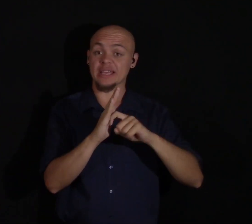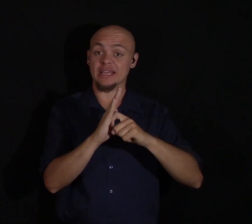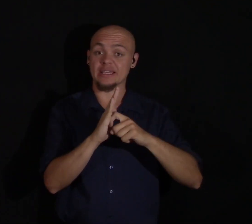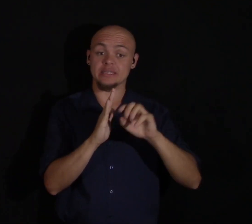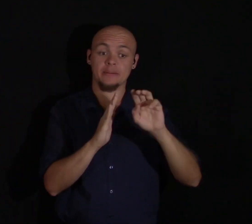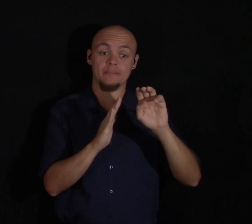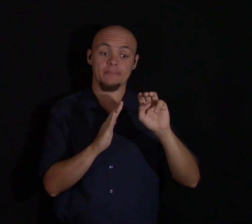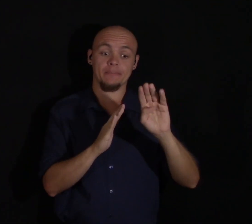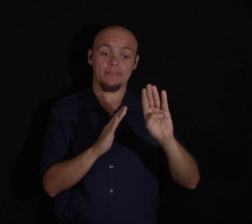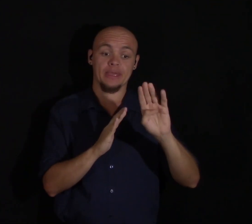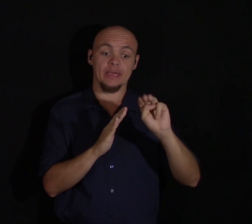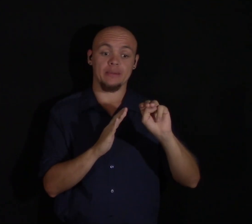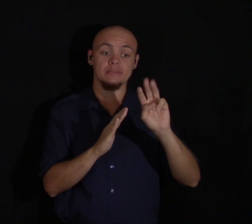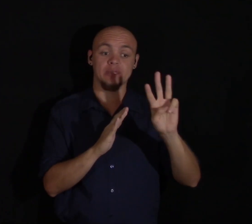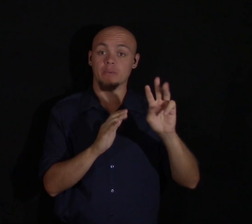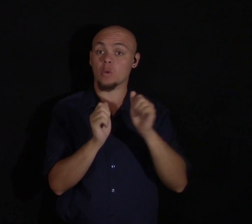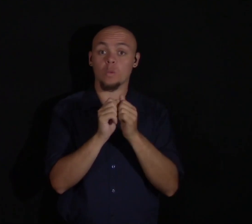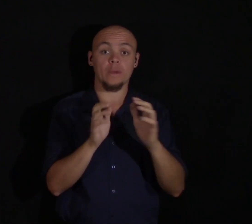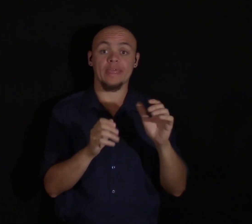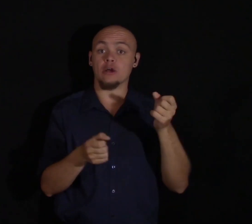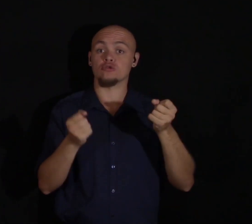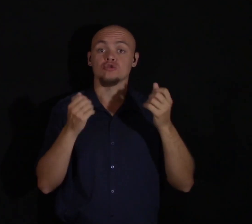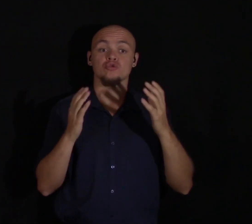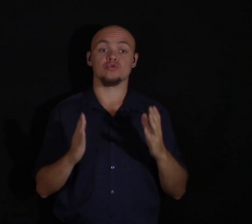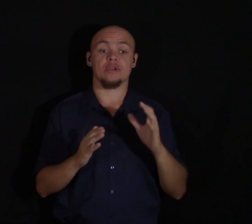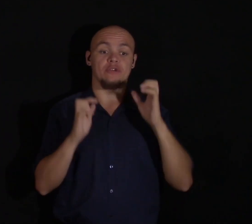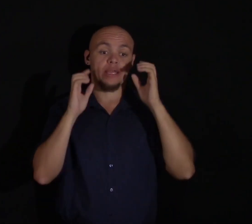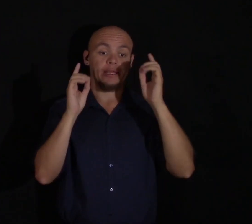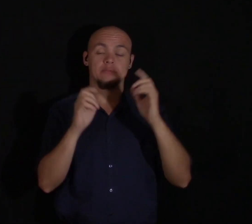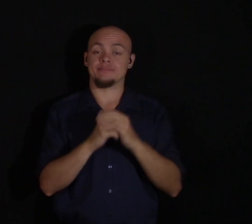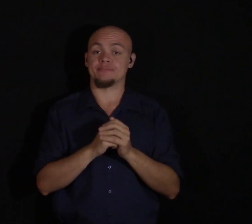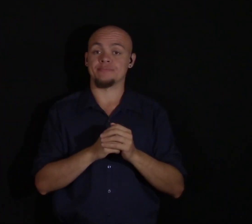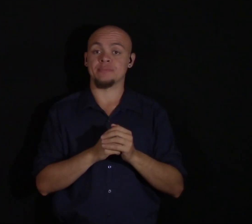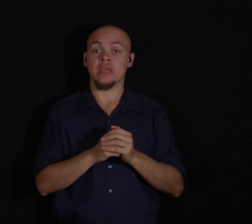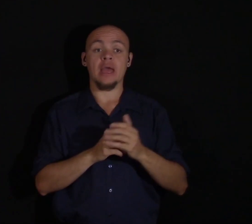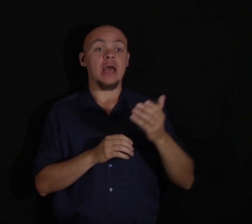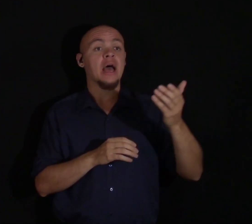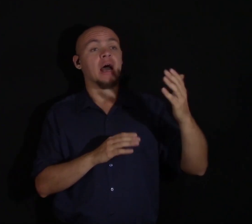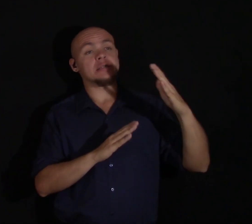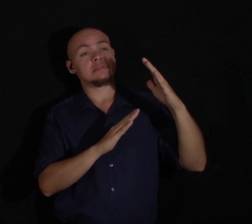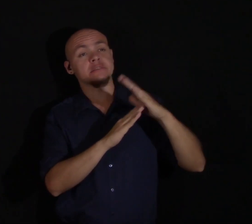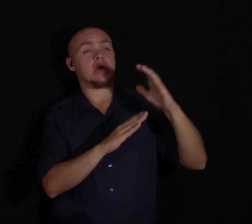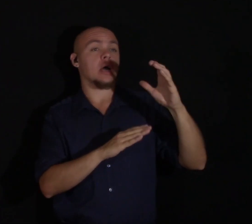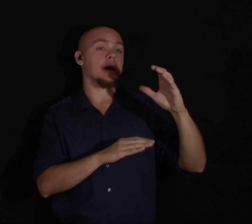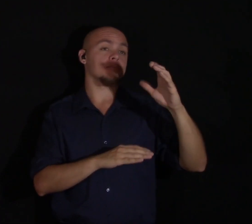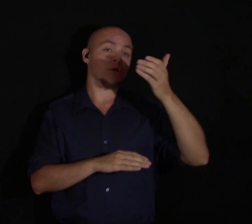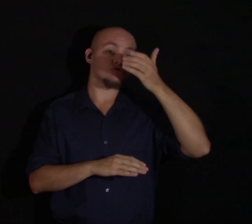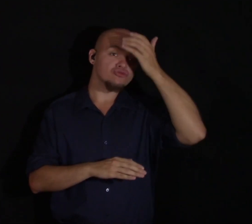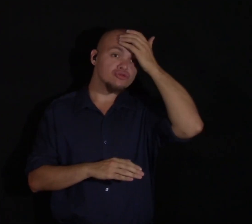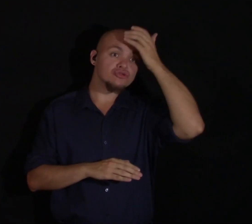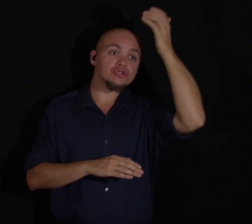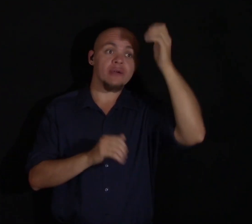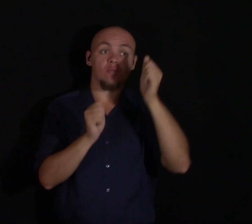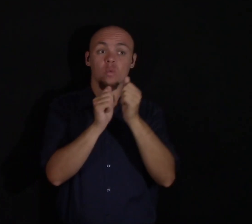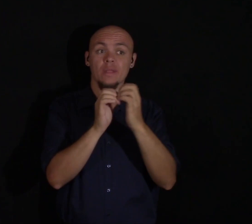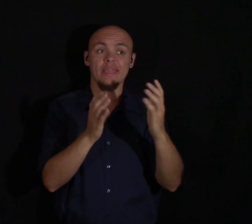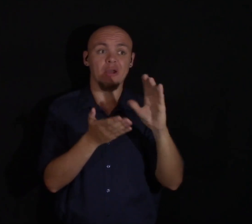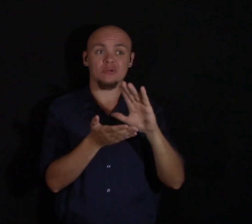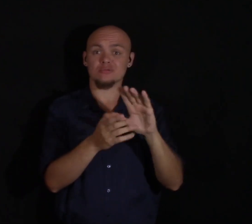ed? Would you hire a head chef at your brand new restaurant with no culinary training?